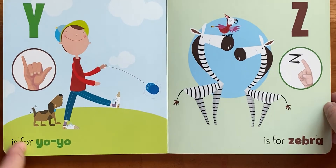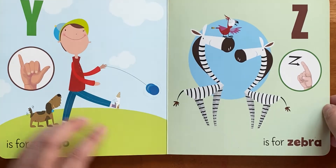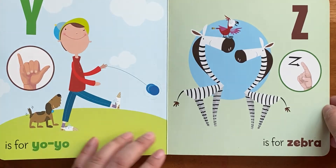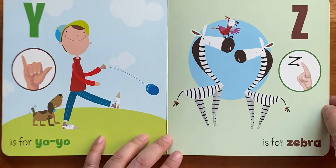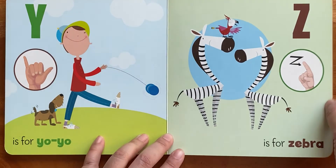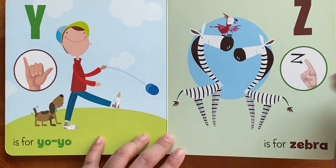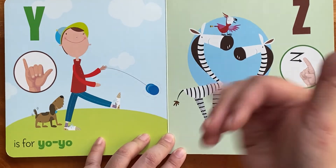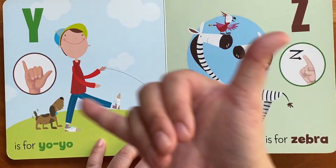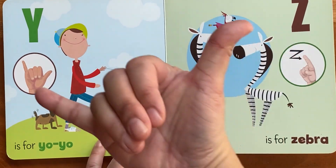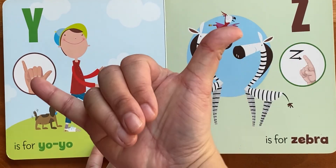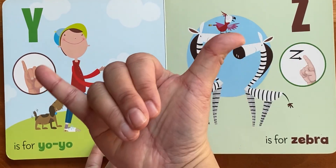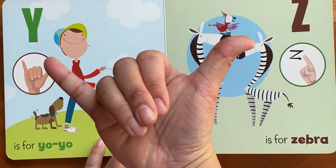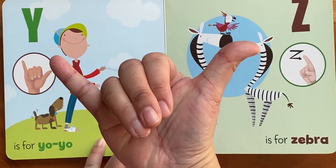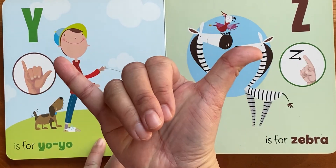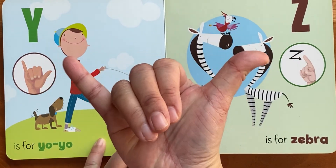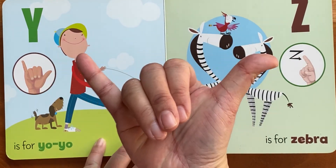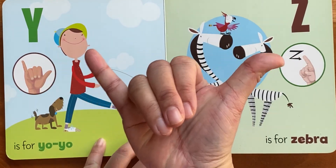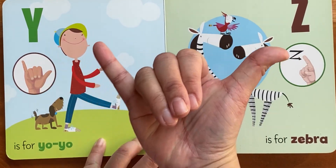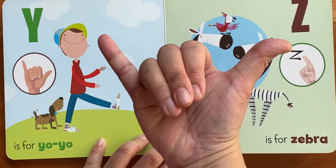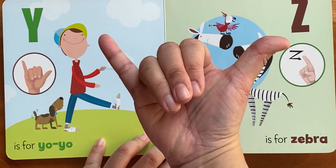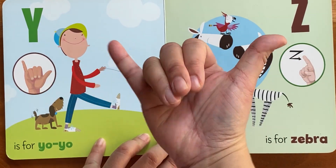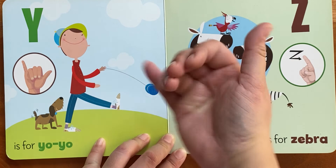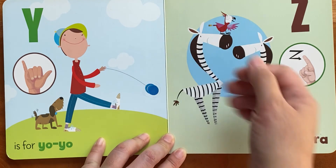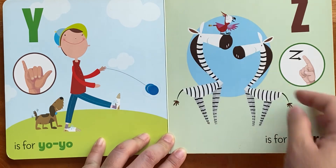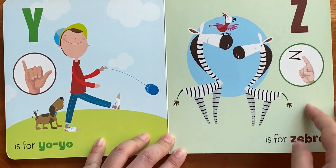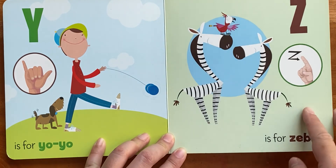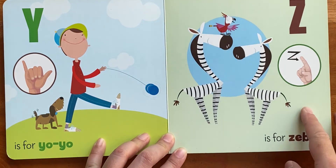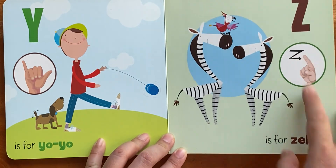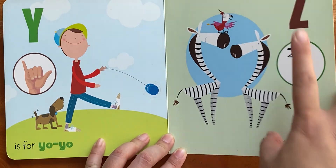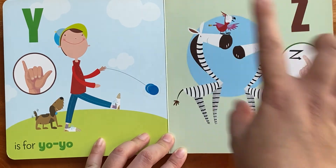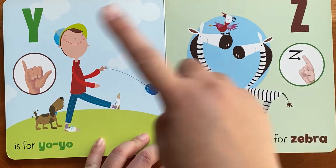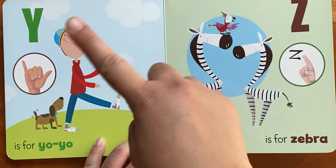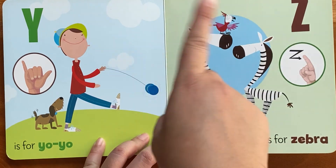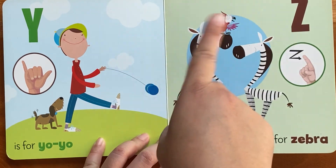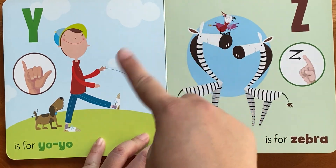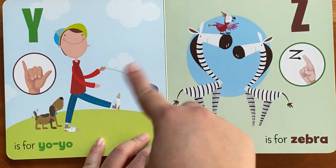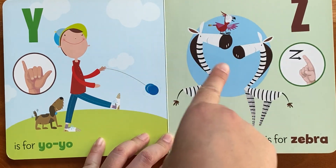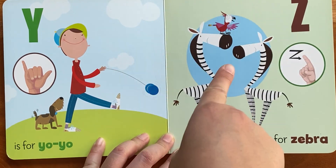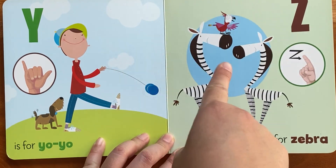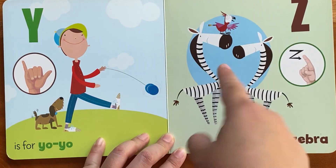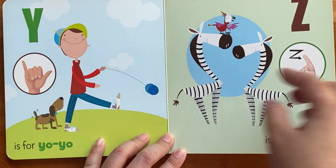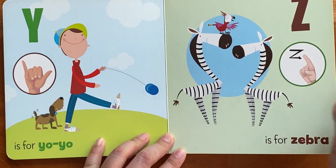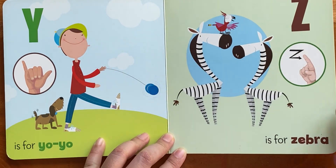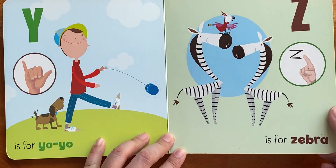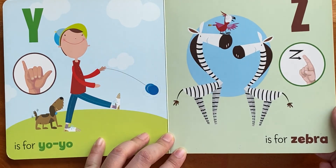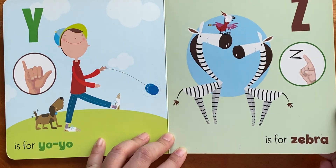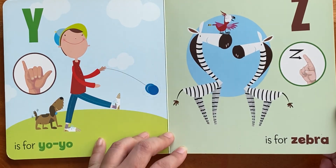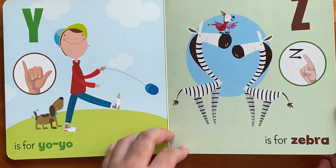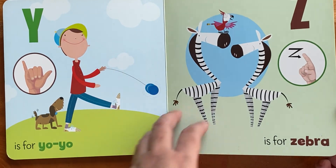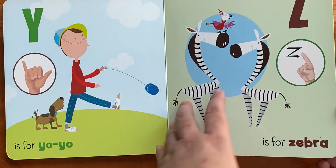Y is for yo-yo. Z Z is for zebra.